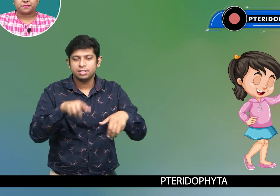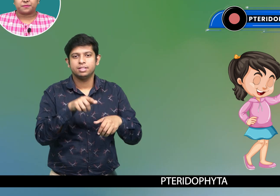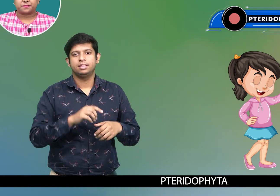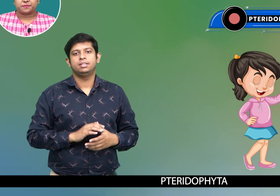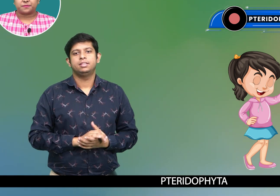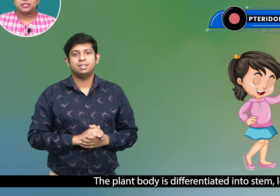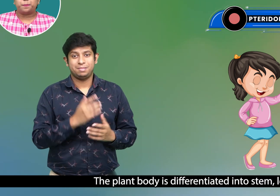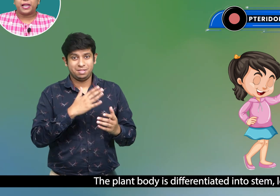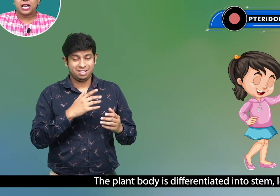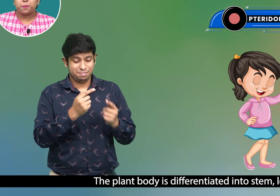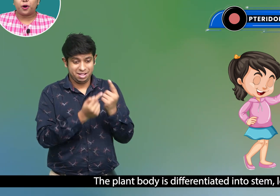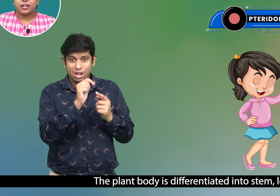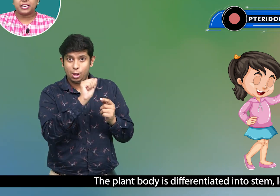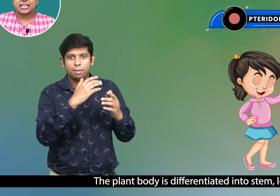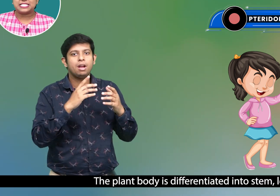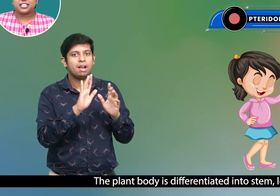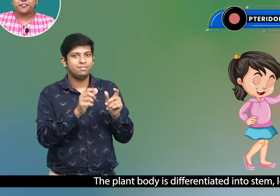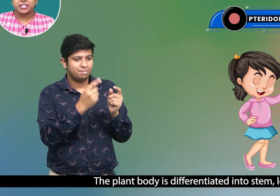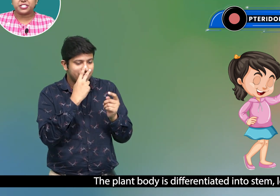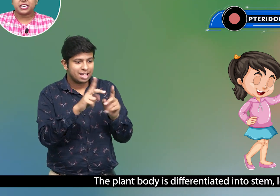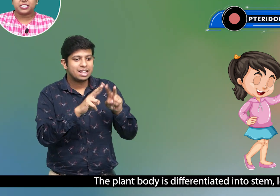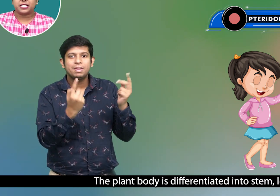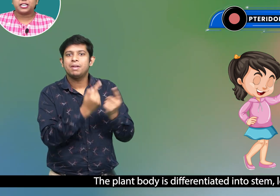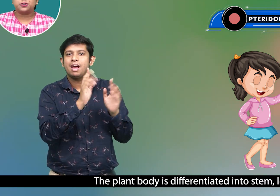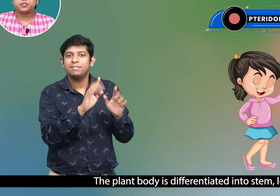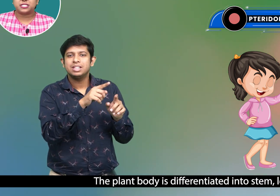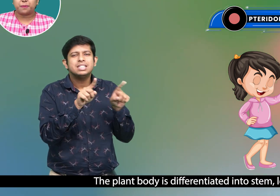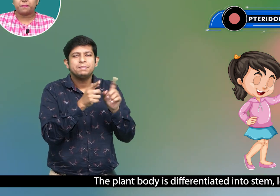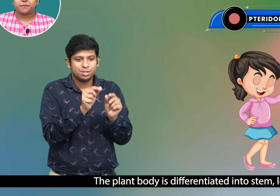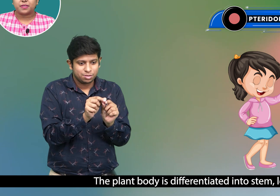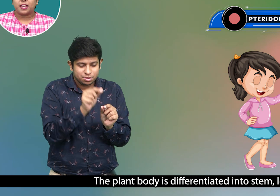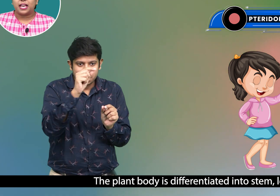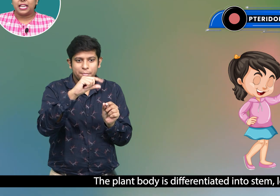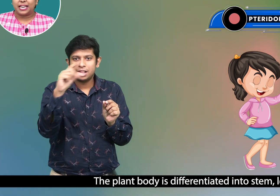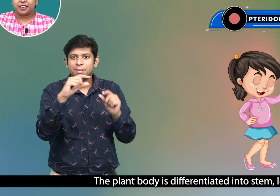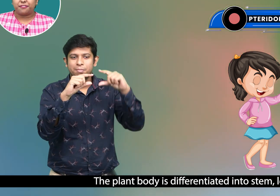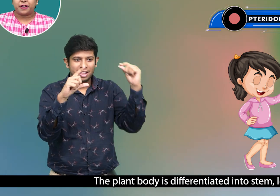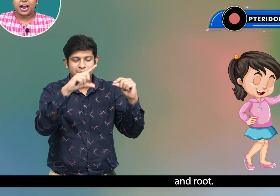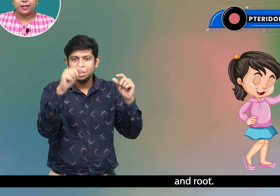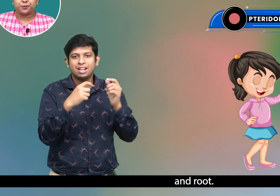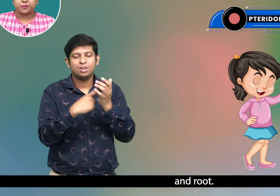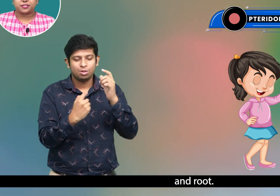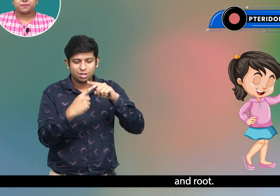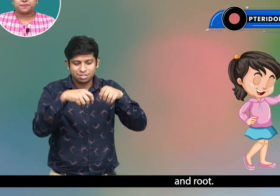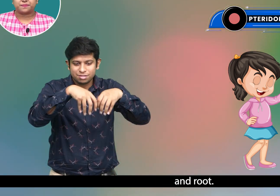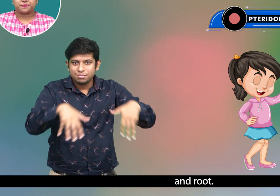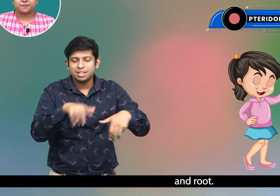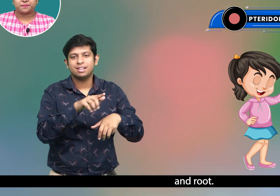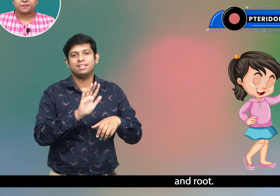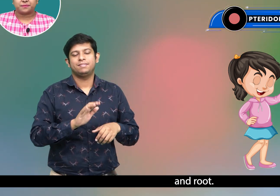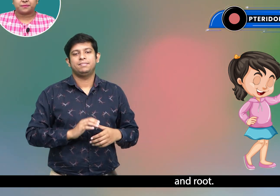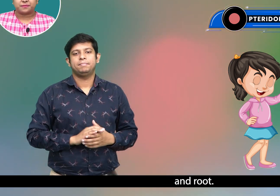The plant body is differentiated into stem, leaf and root.